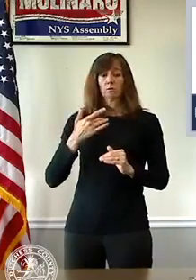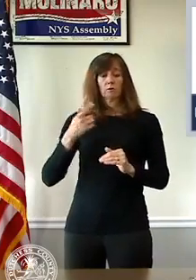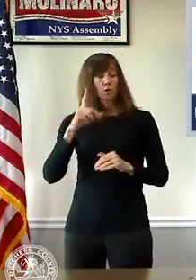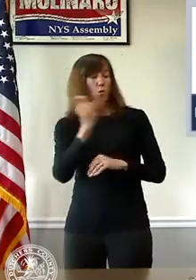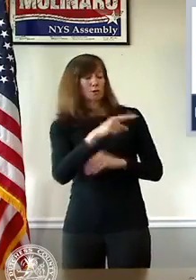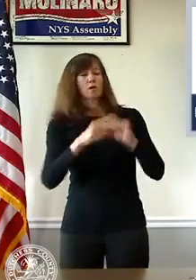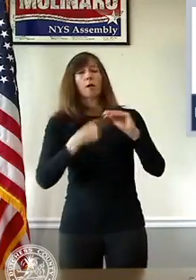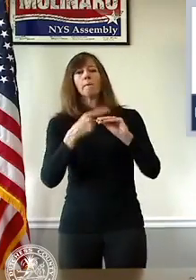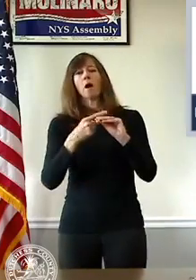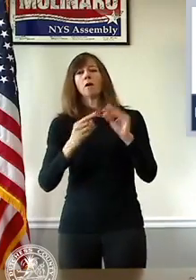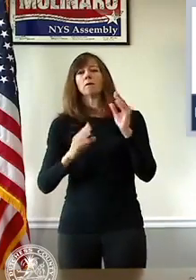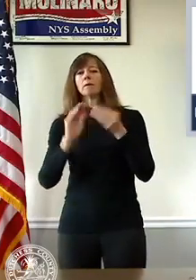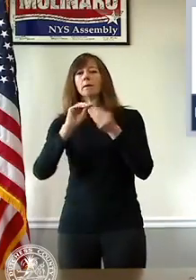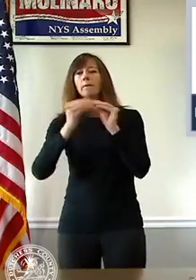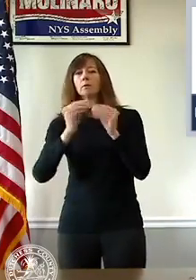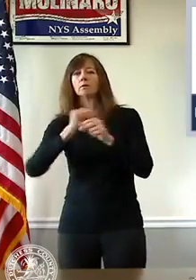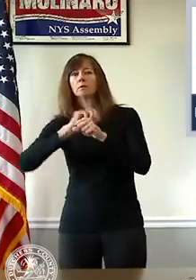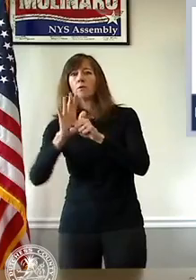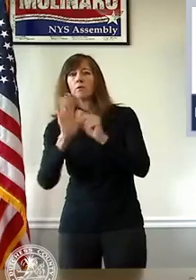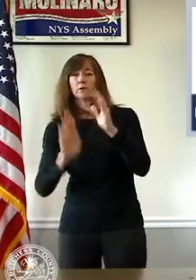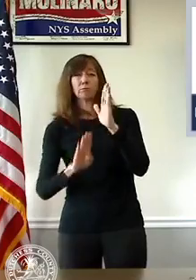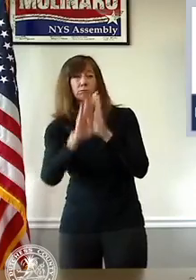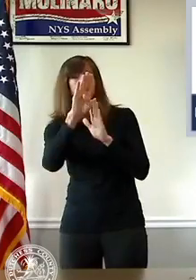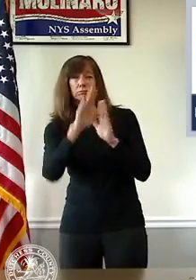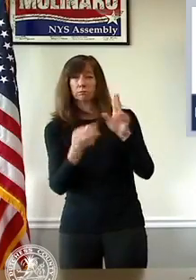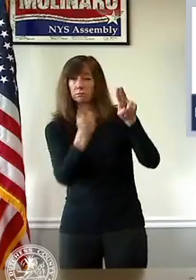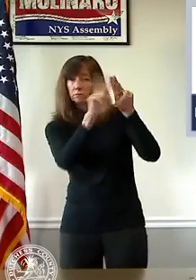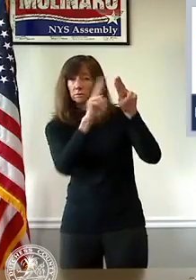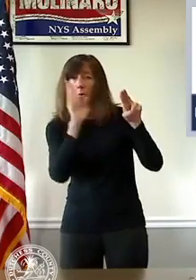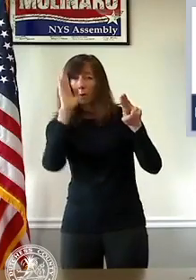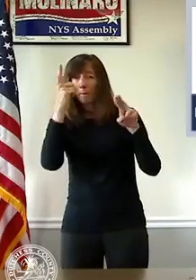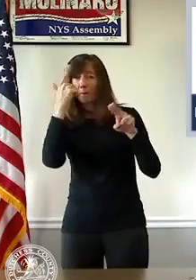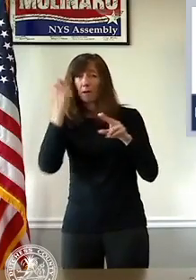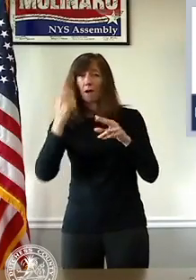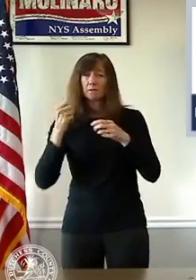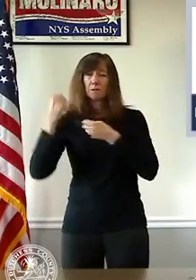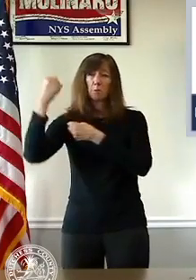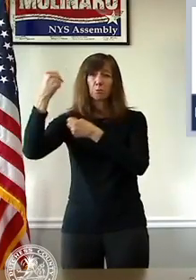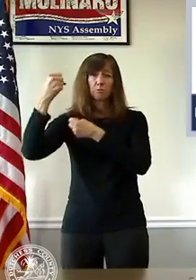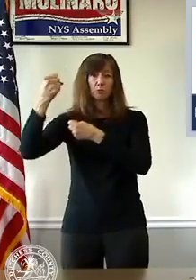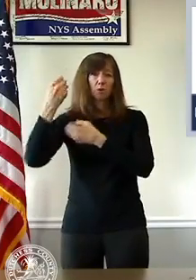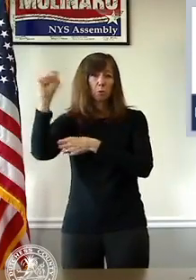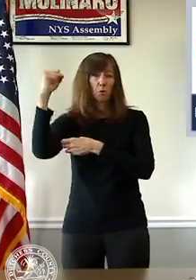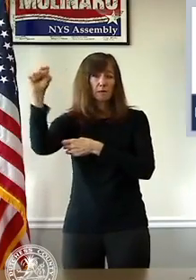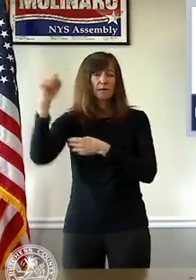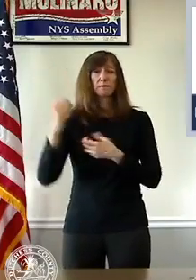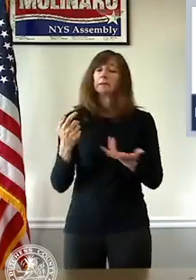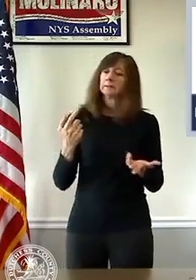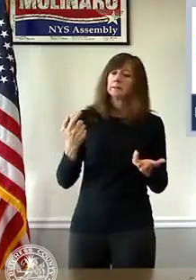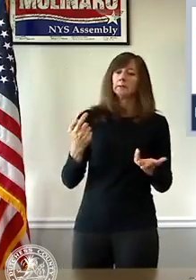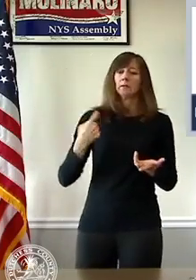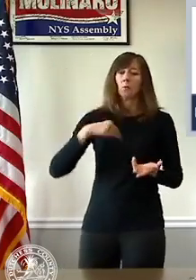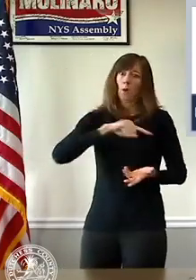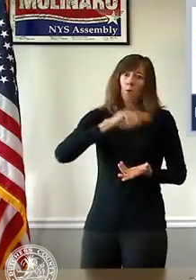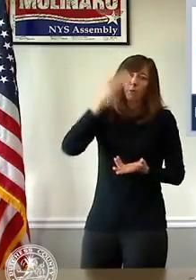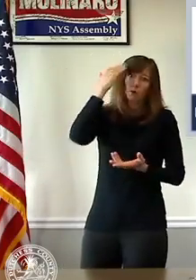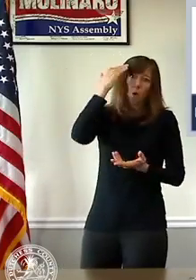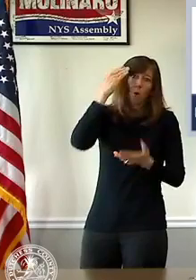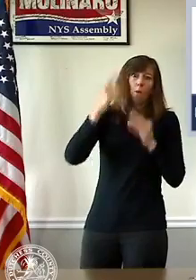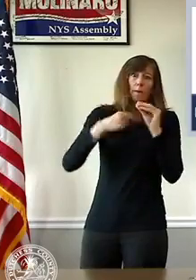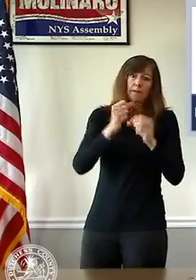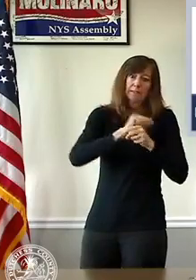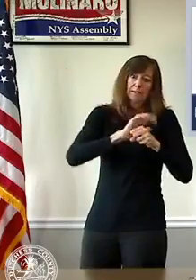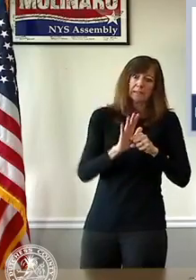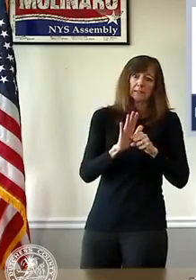be a real test of what we know about the disease, right? The hope is nobody who participated had already